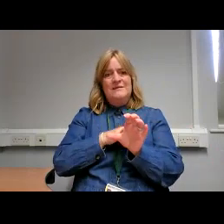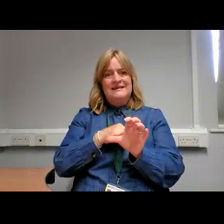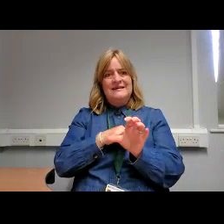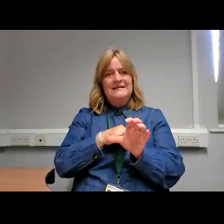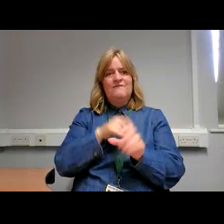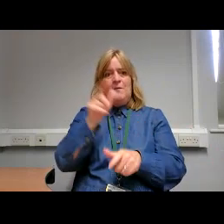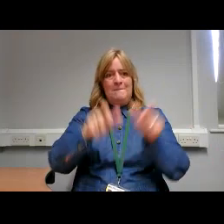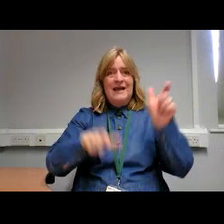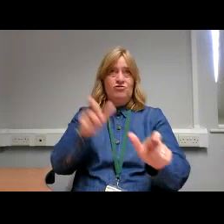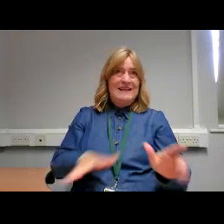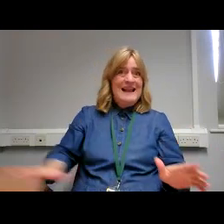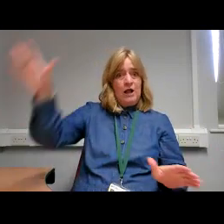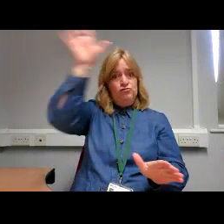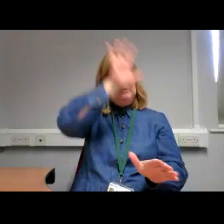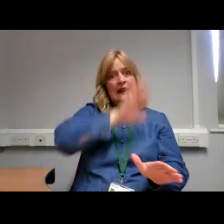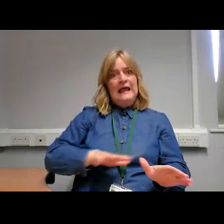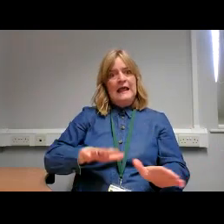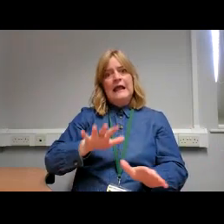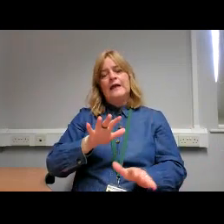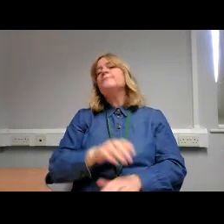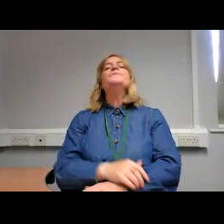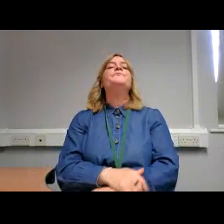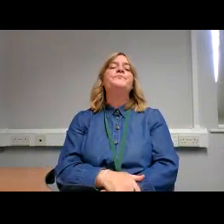that's nationally.